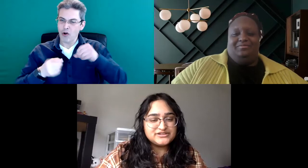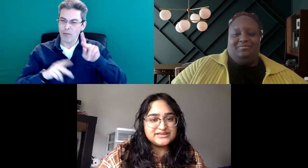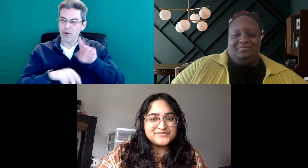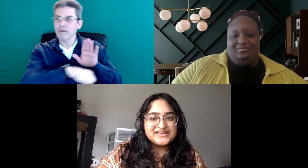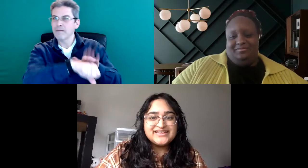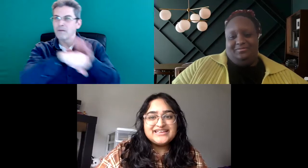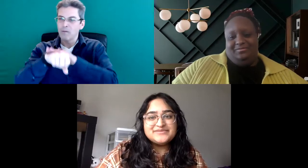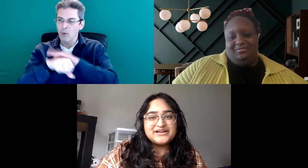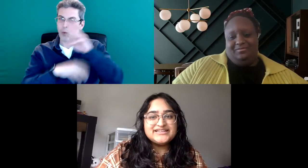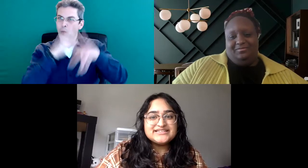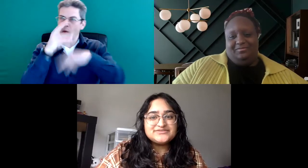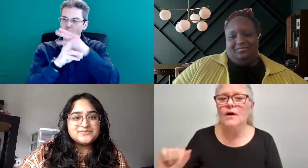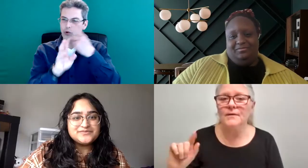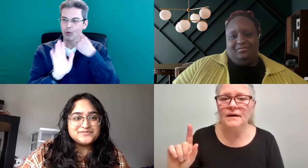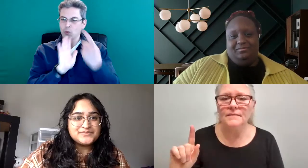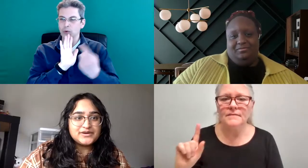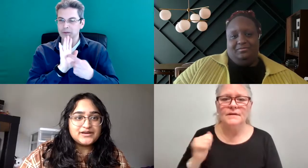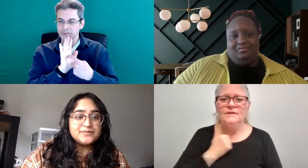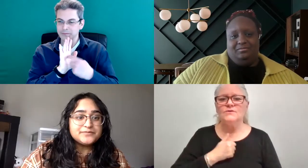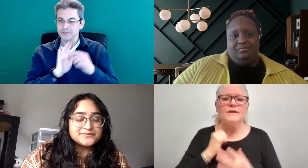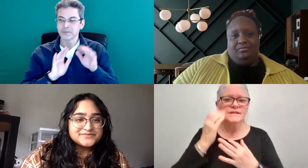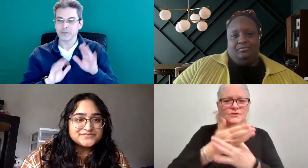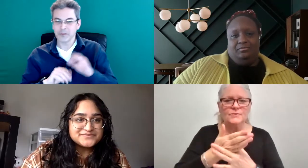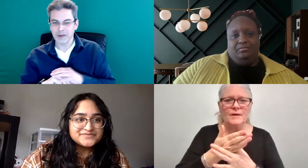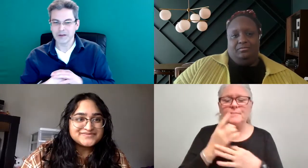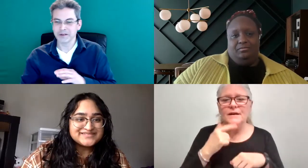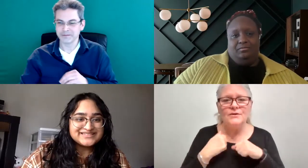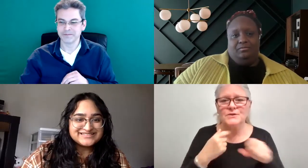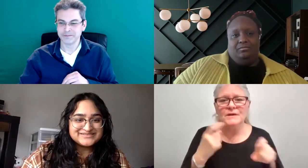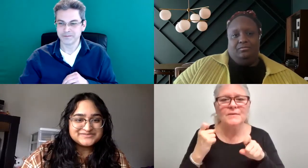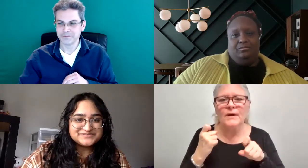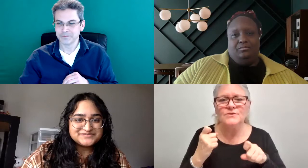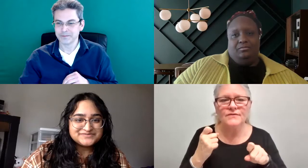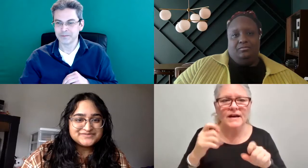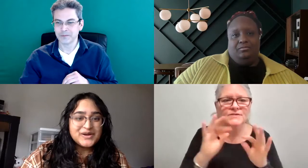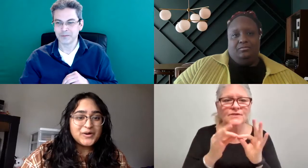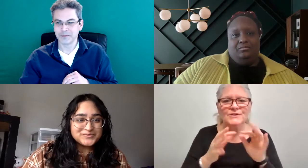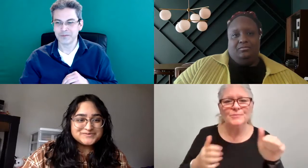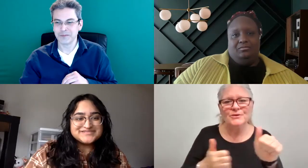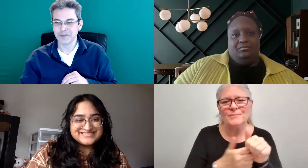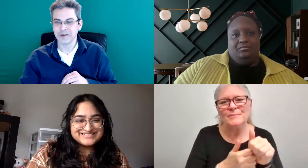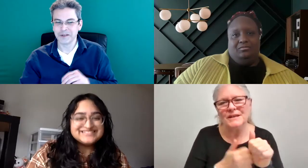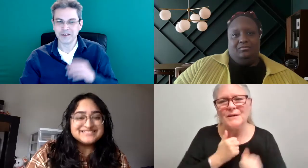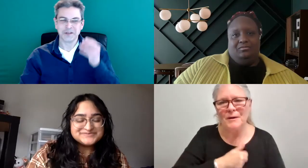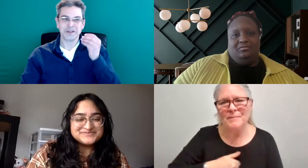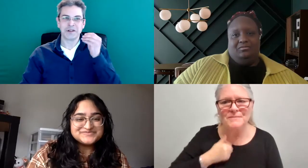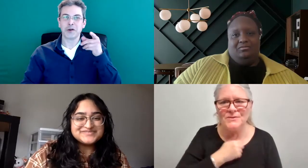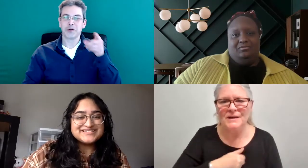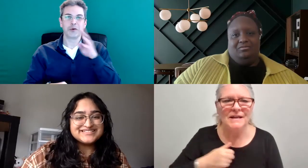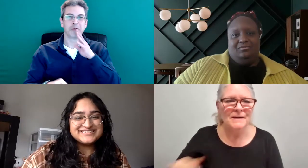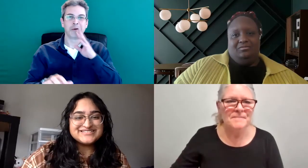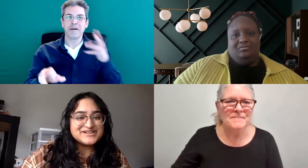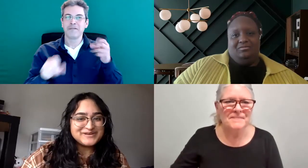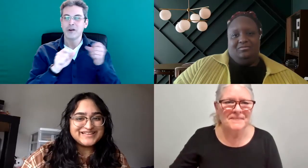forming community. Imani is from Rabia. Yep. Sorry to interrupt, but you're speaking way too fast for the interpreter to be able to keep up. I'm